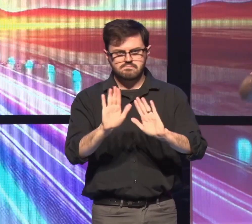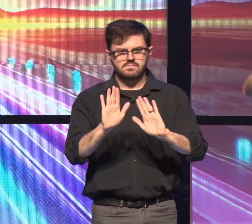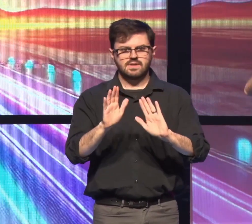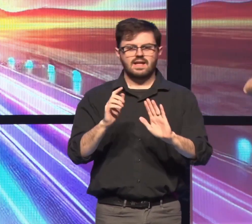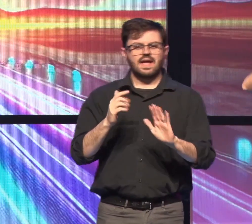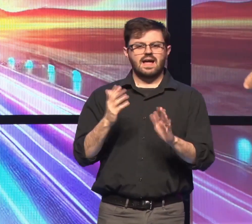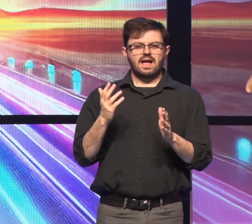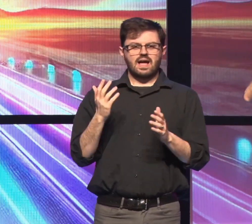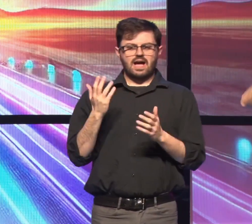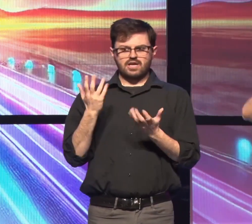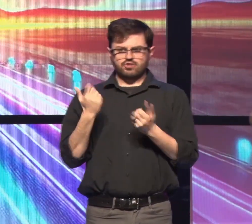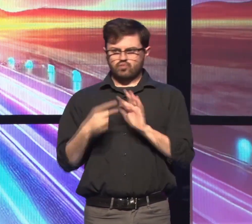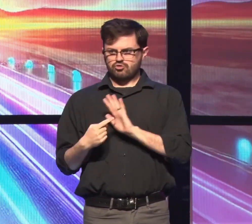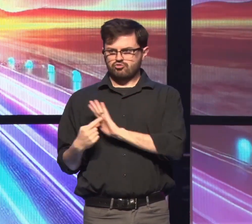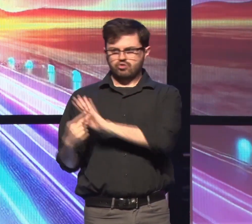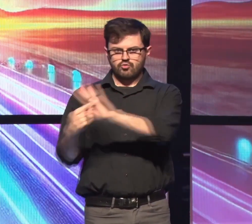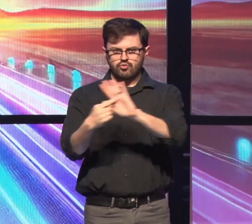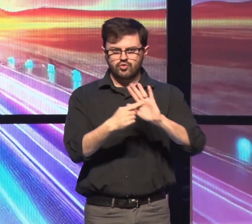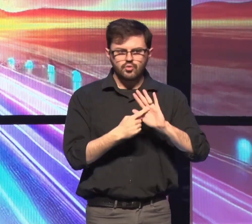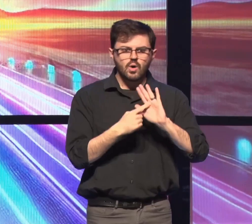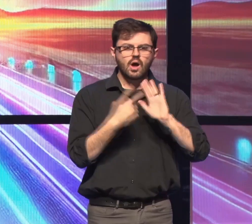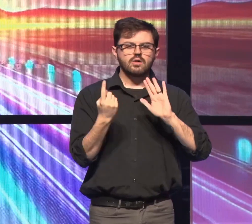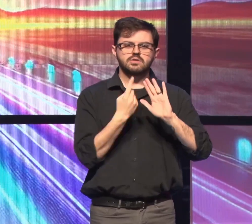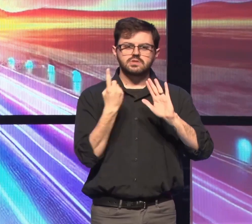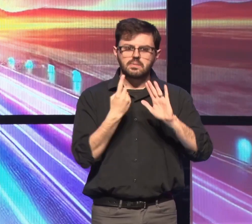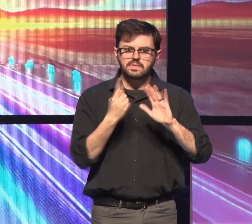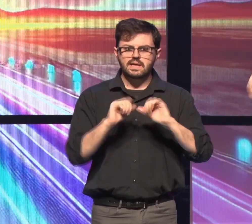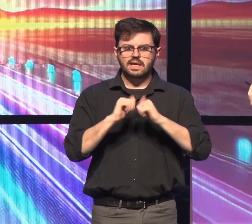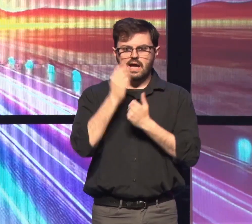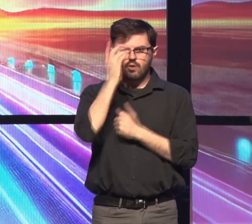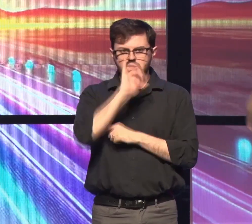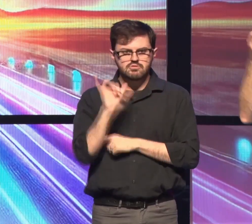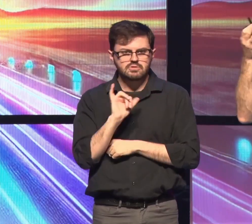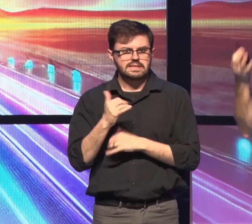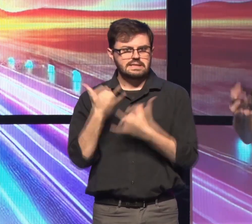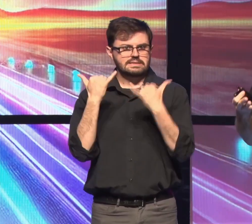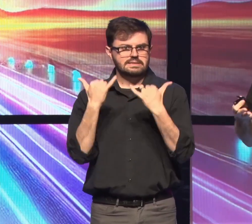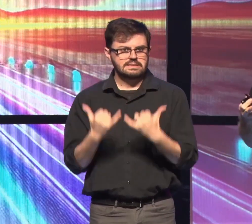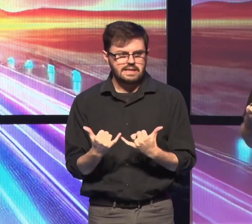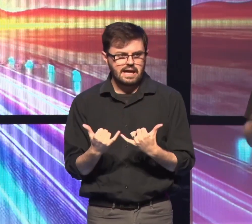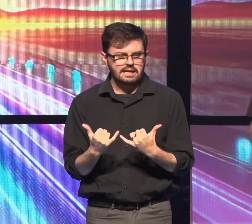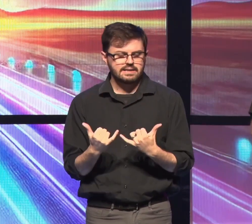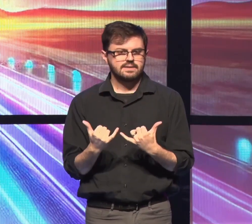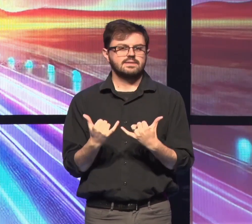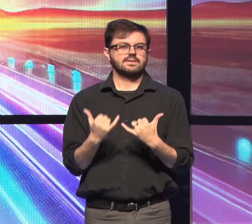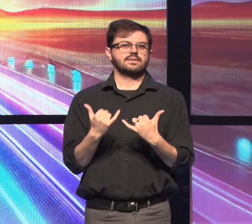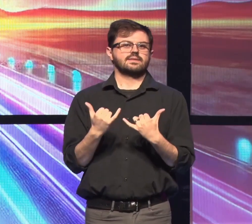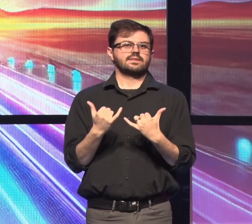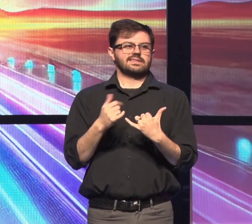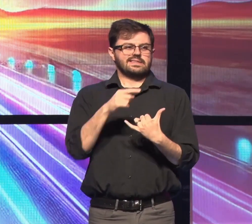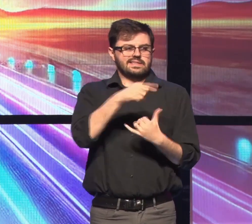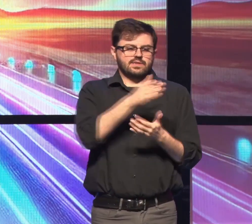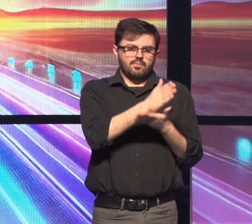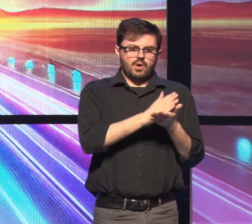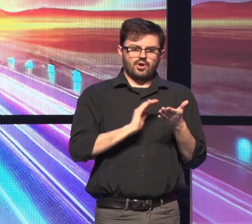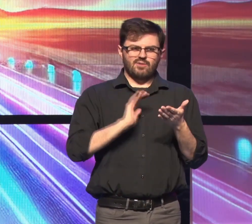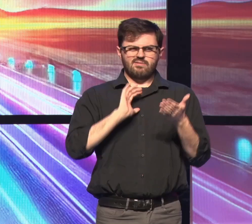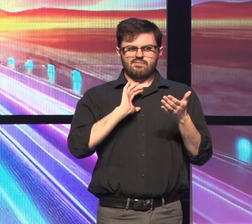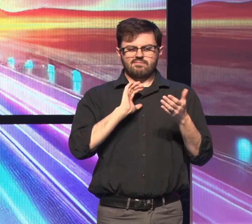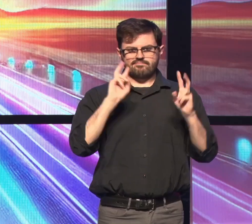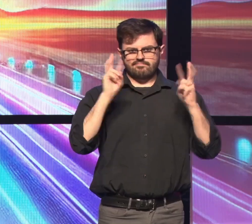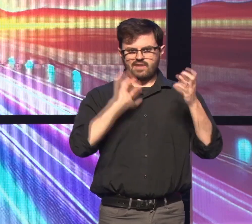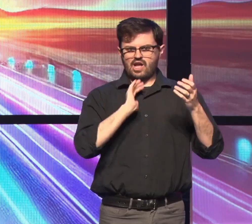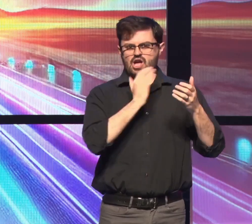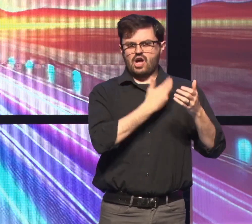these particular expressions of our tradition, I say our if you're part of the Christian tradition, they tend to fit more into